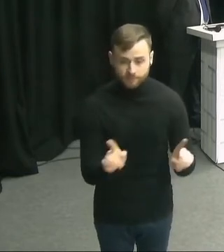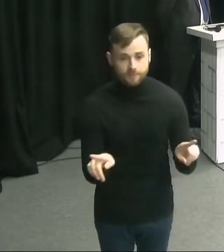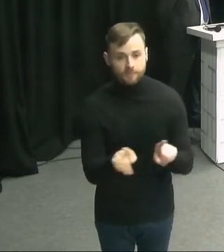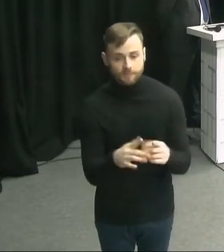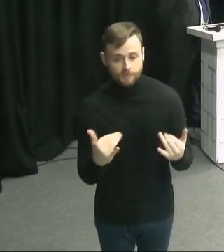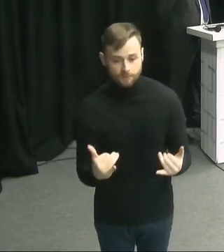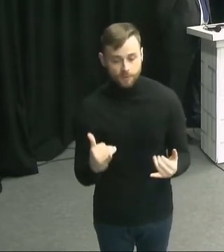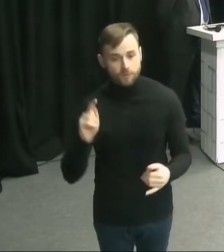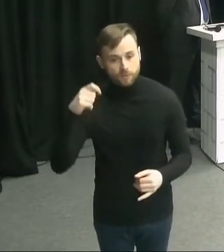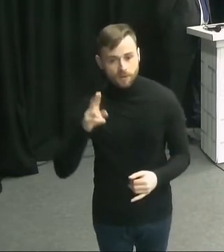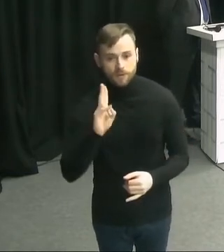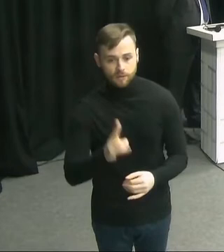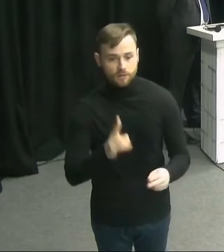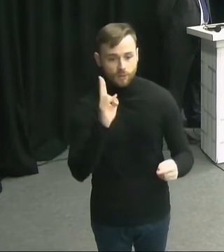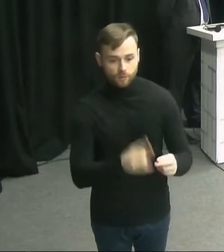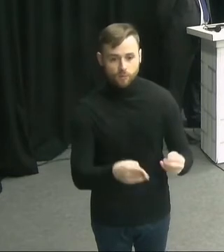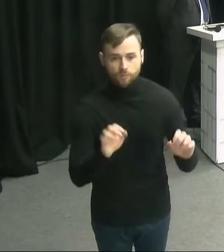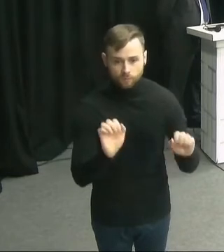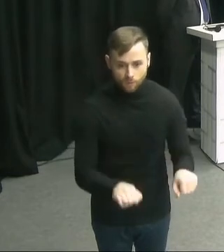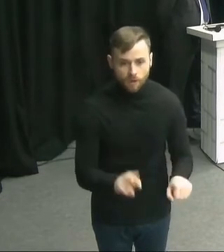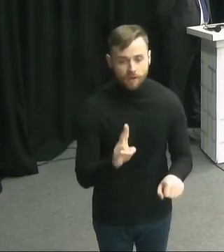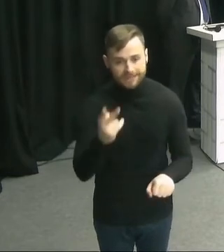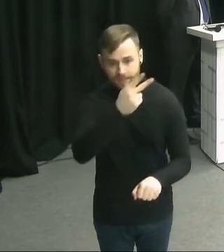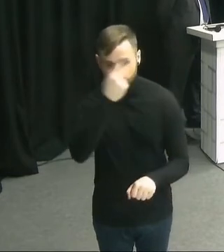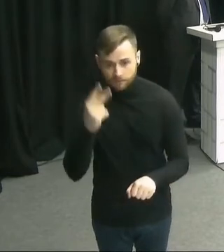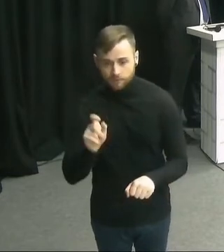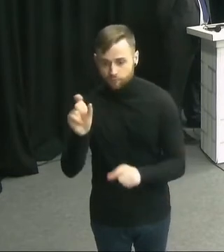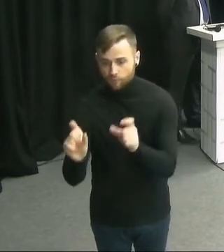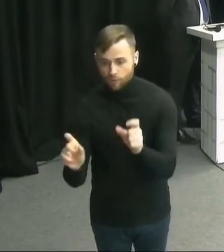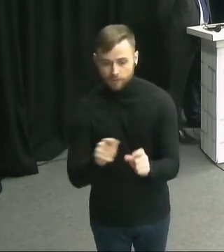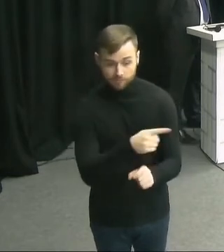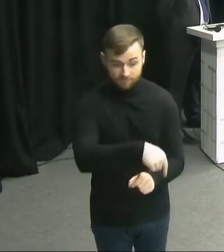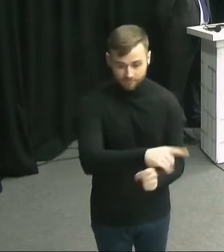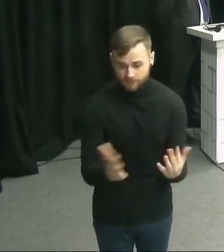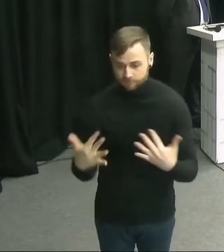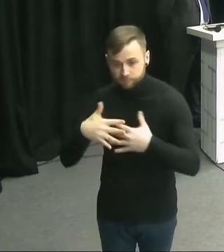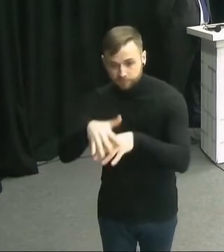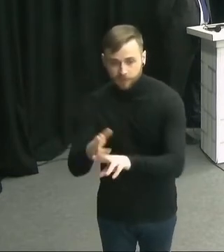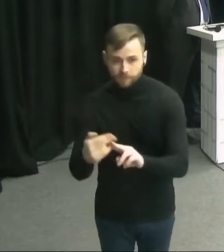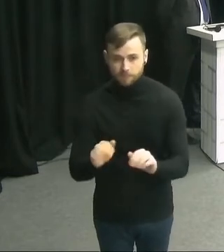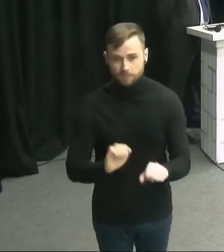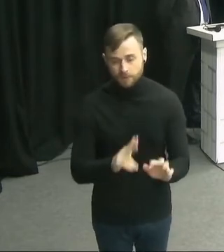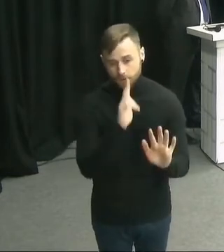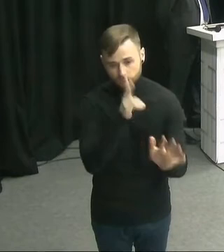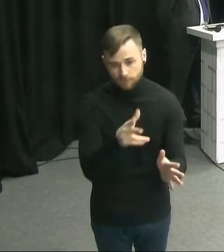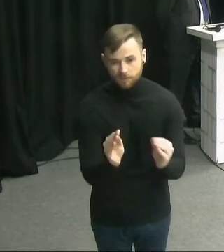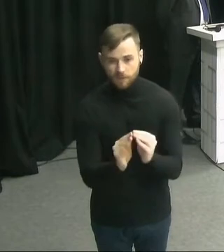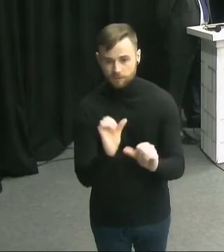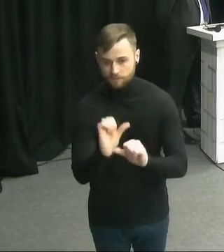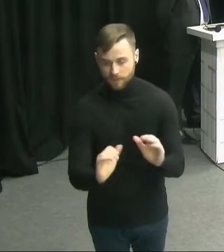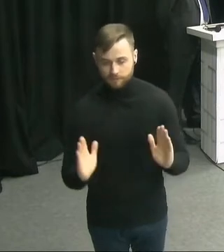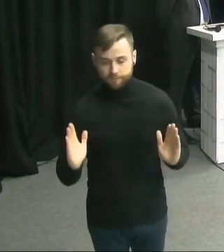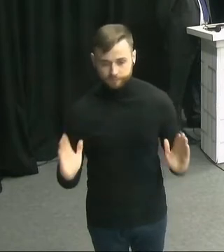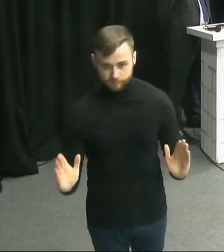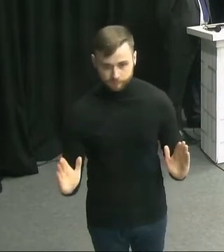Now, we need to have programs that will prepare students to join the labor market. But to prepare